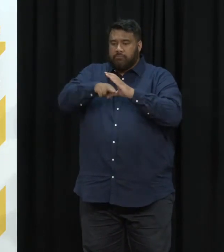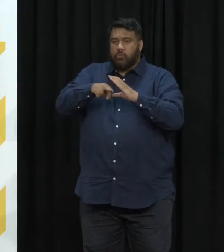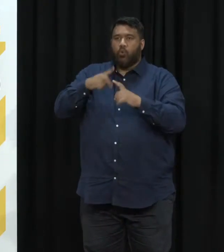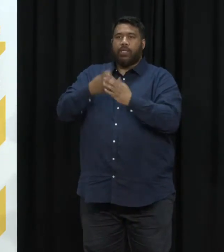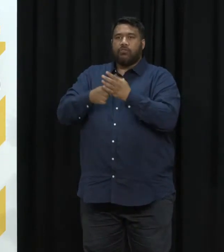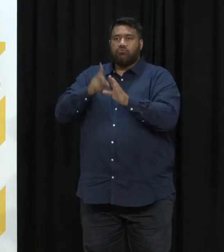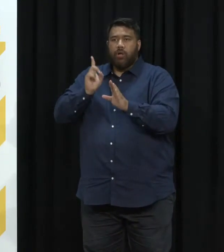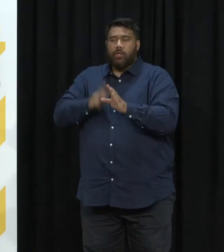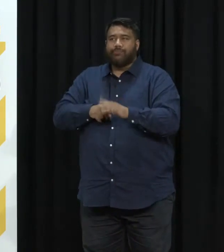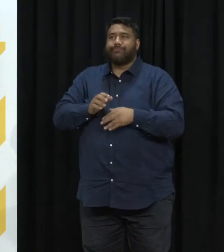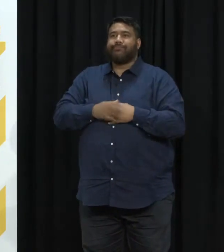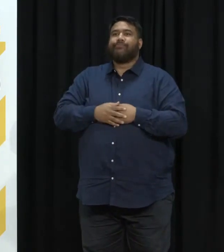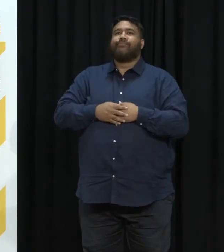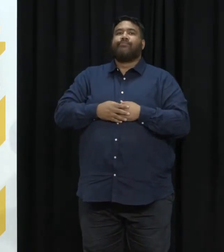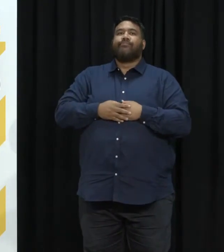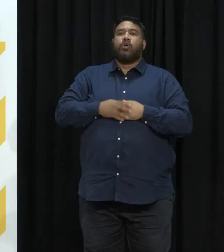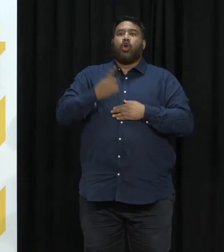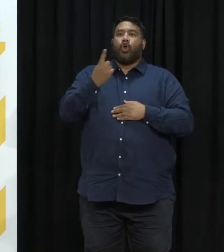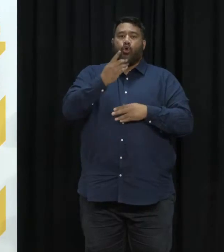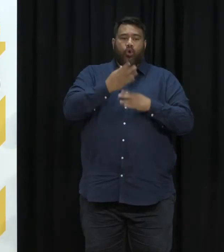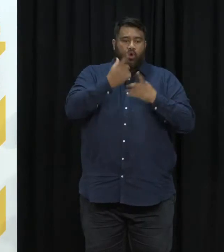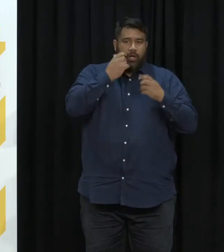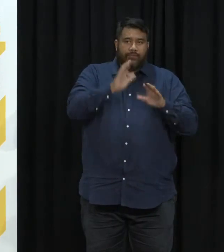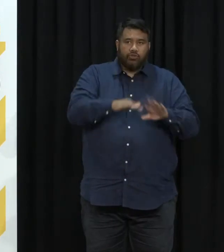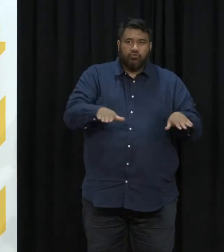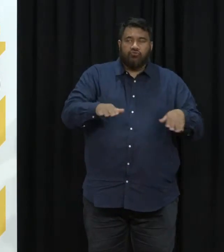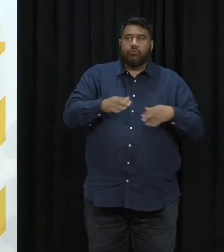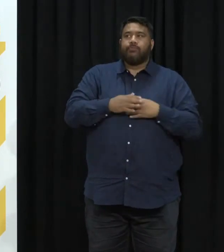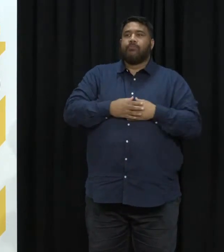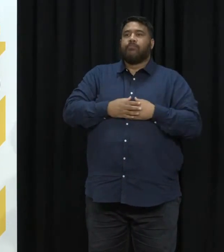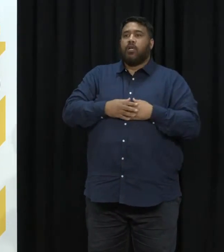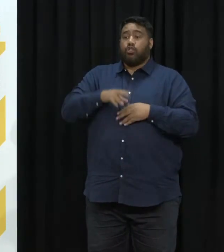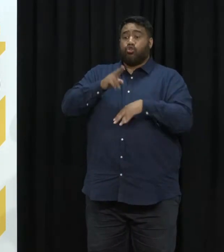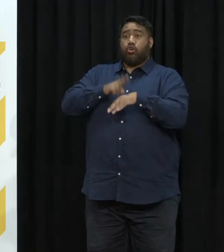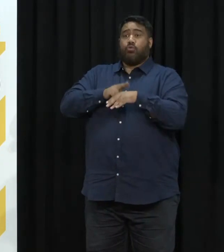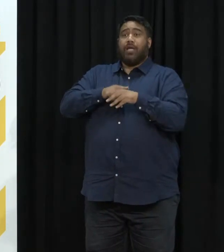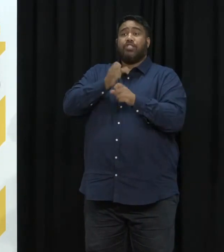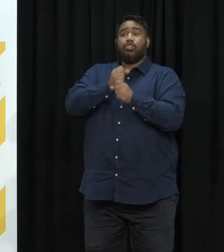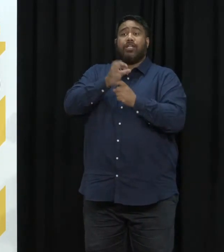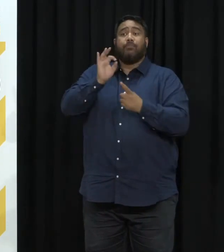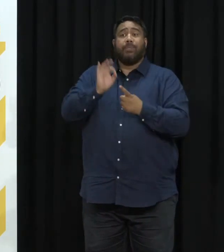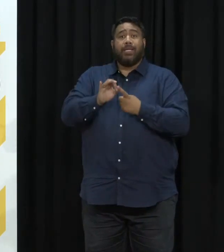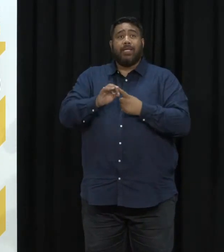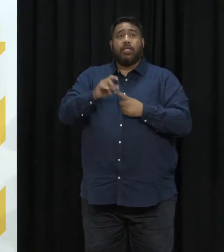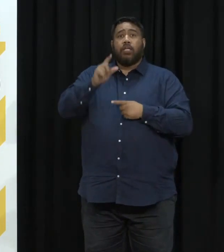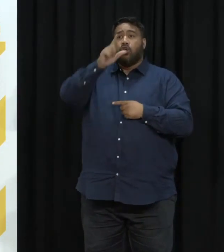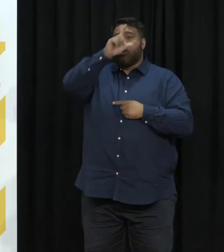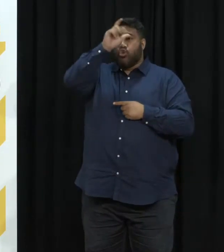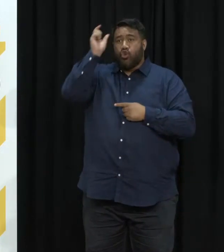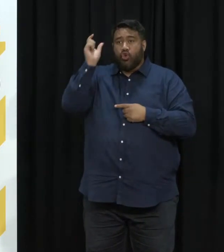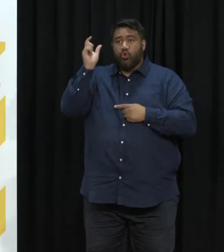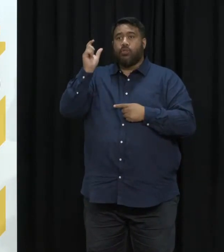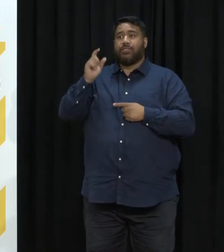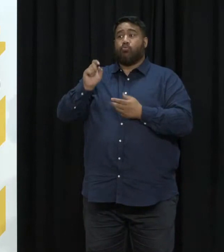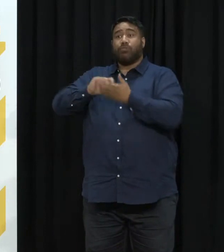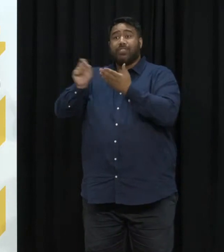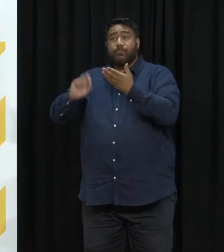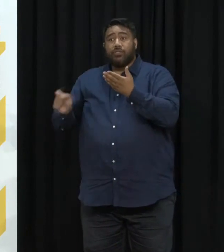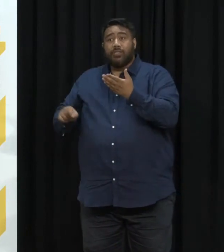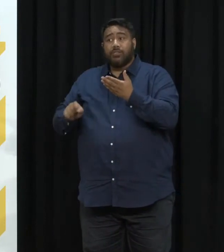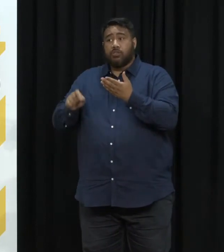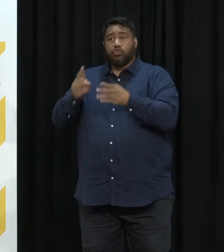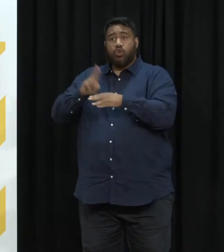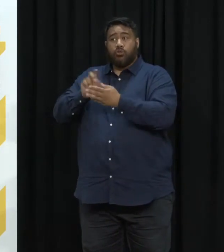child workers who are working in people's homes, general practice frontline workforce that includes GPs, nurses, and the receptionists who are dealing